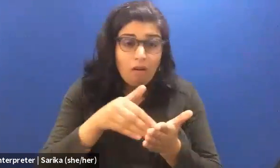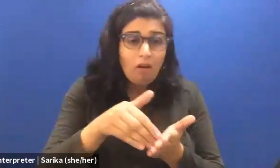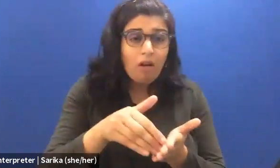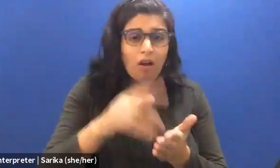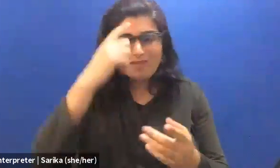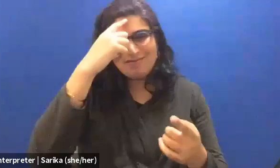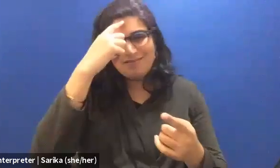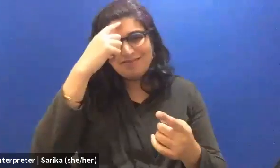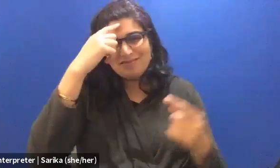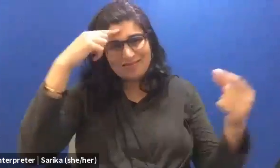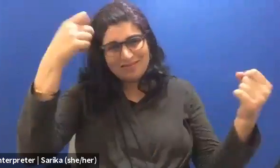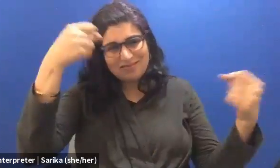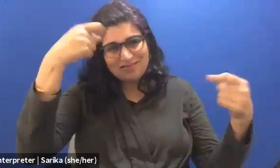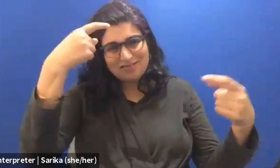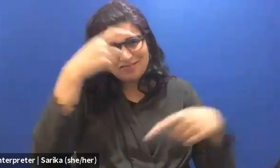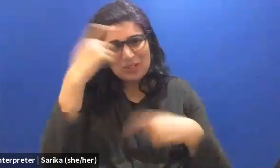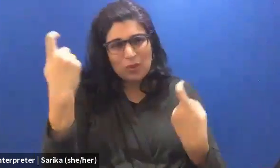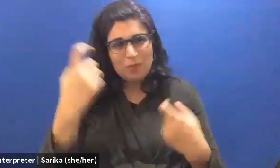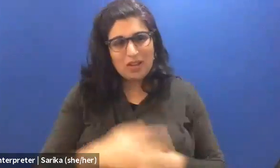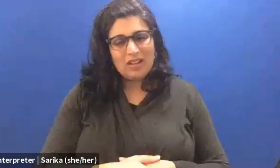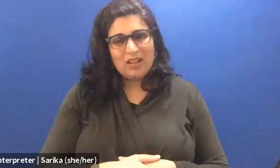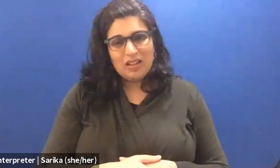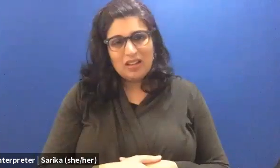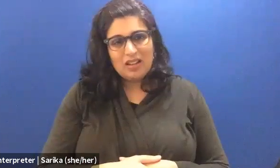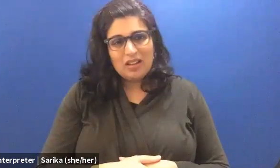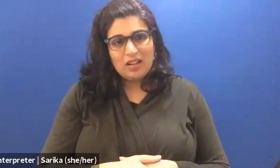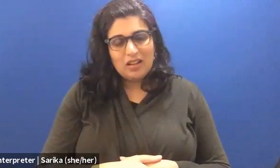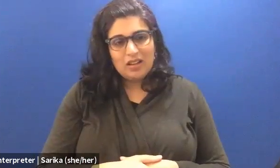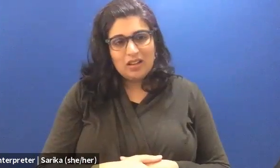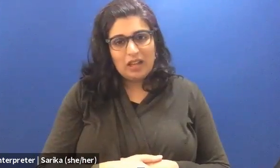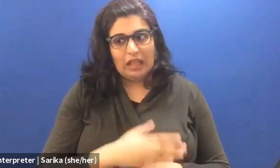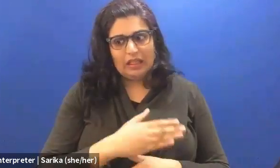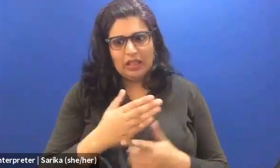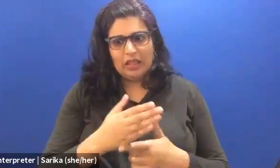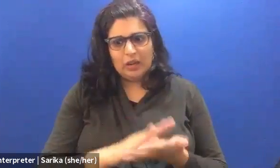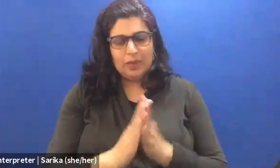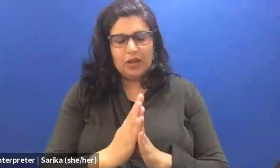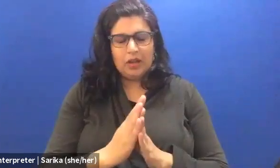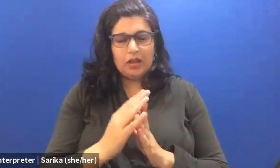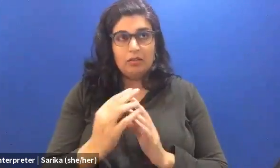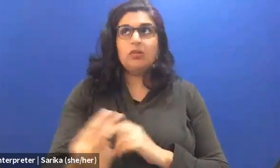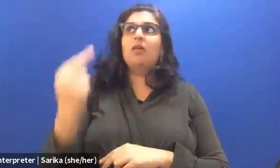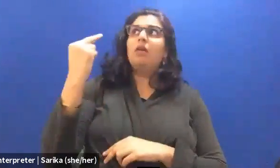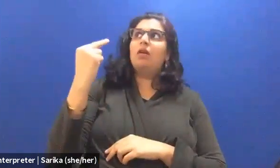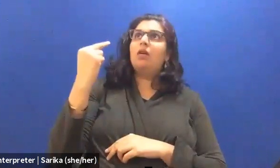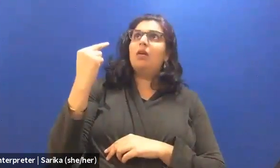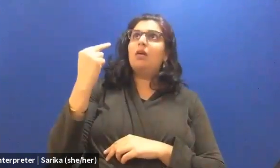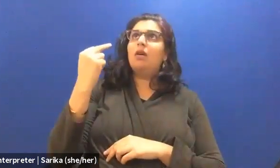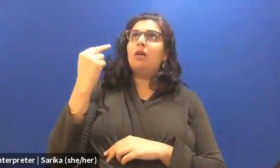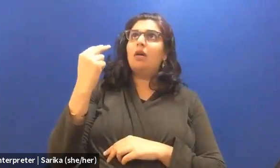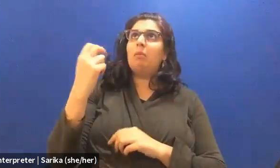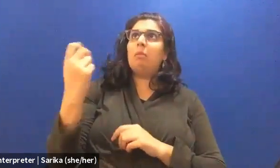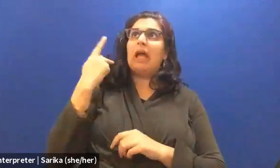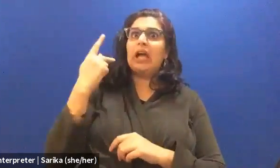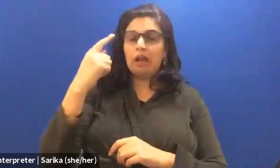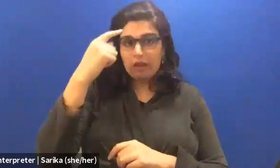our own trauma. And so then you go into then it's like a flashback, right? You get into your own triggers and